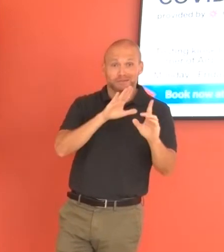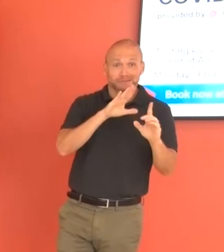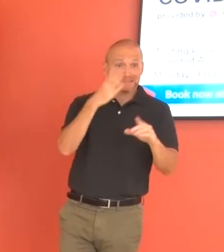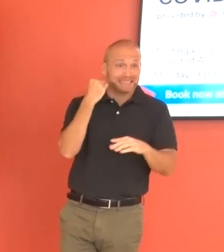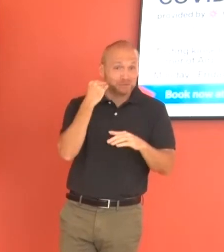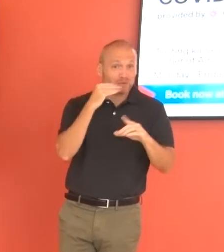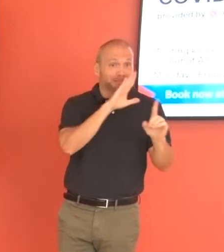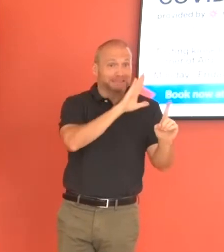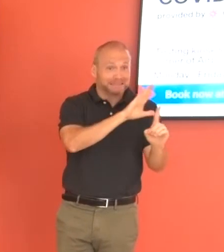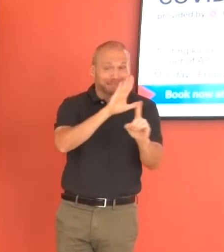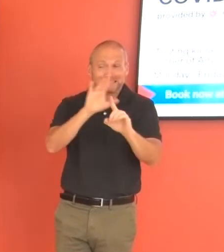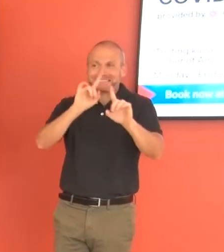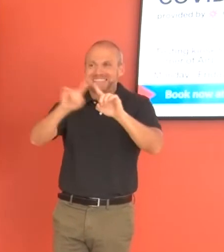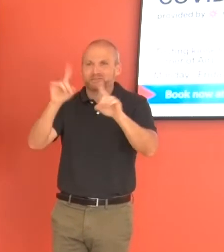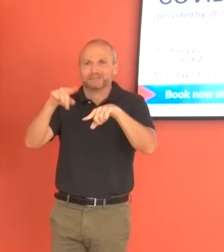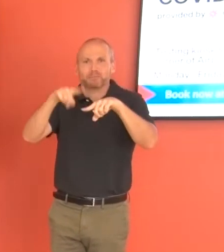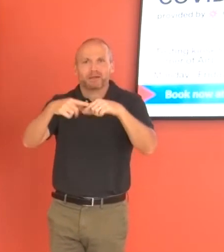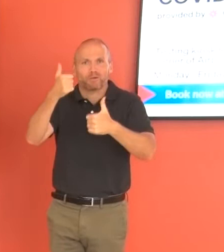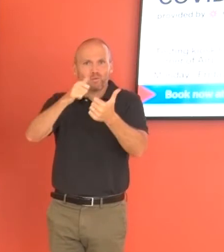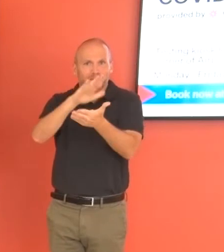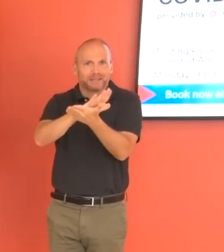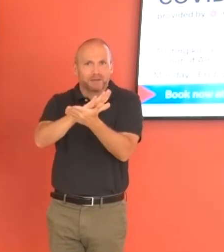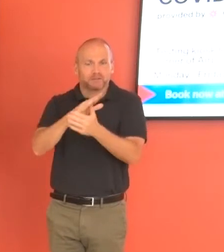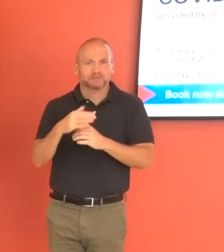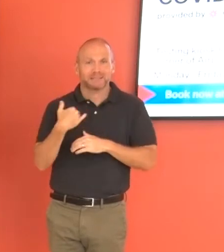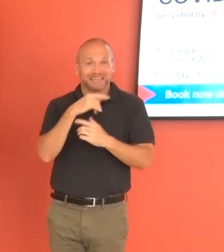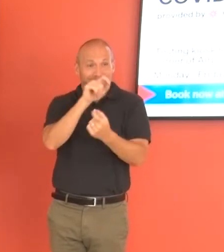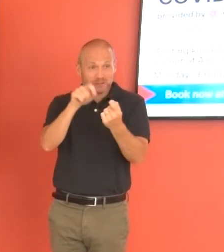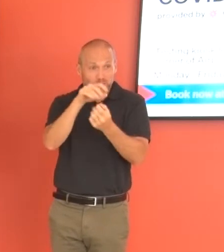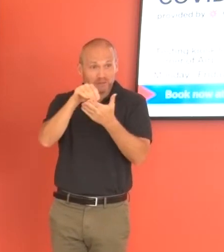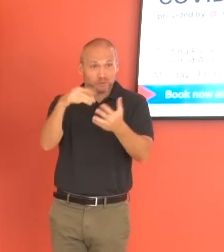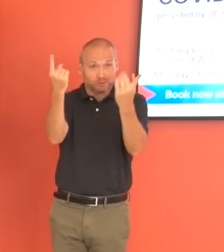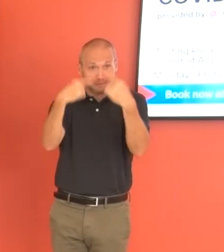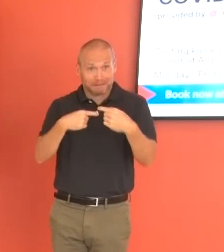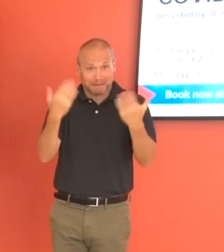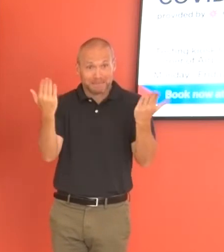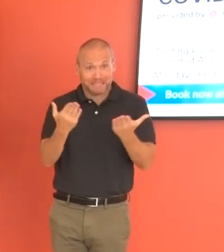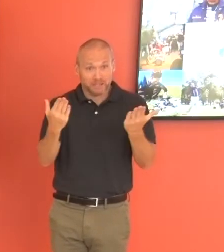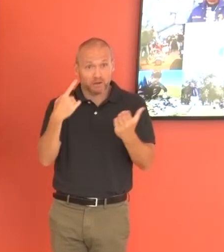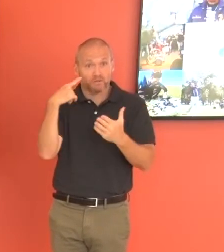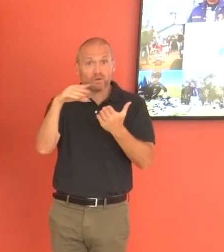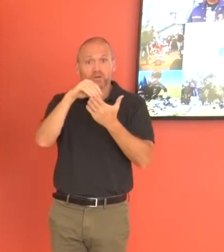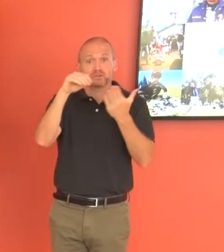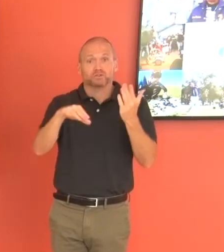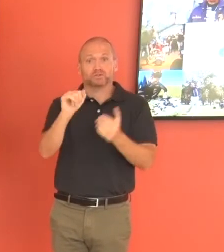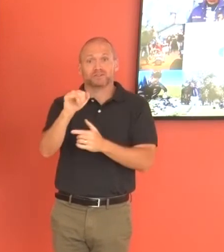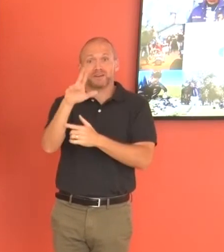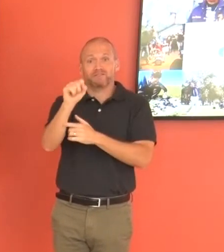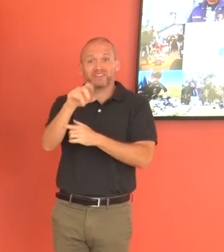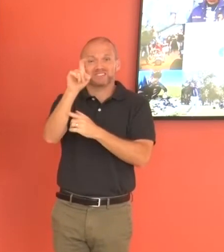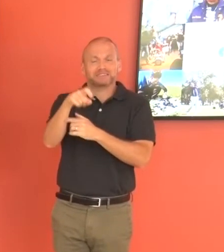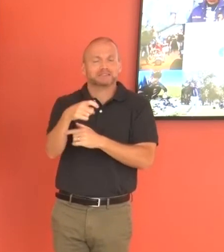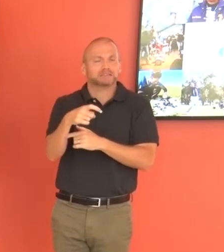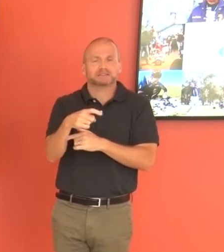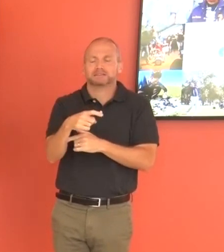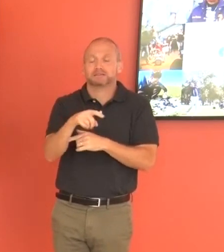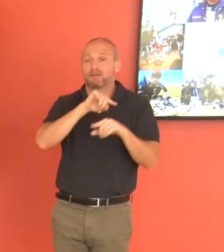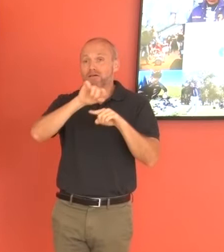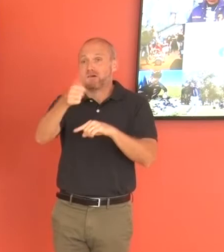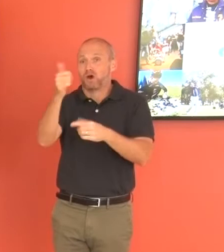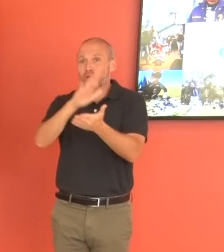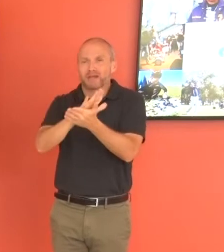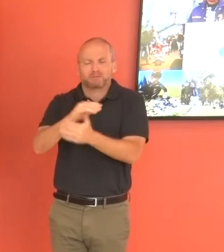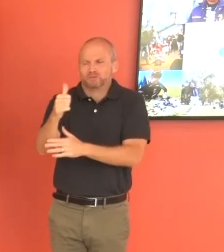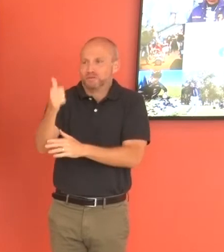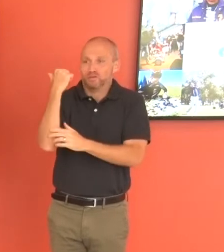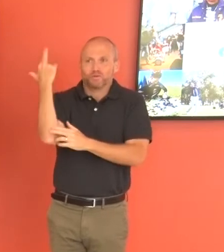different campuses. And we have specific students that come here for their student affairs needs because they won't go to other campuses because they've had